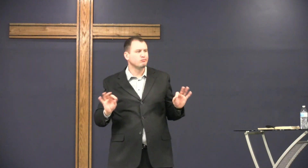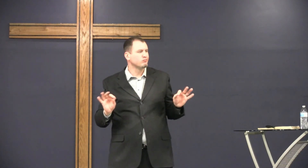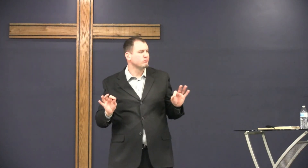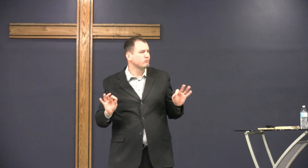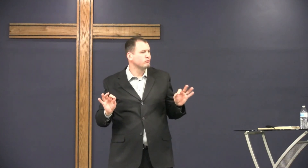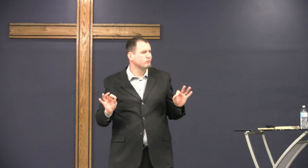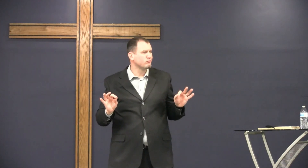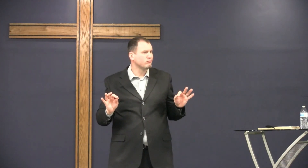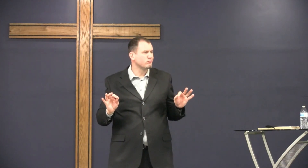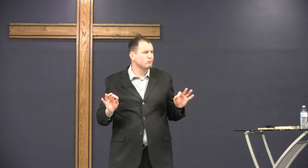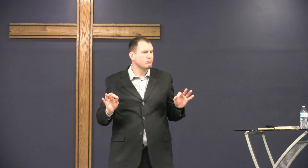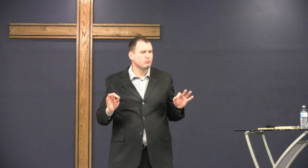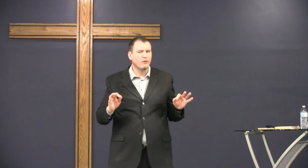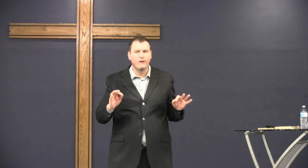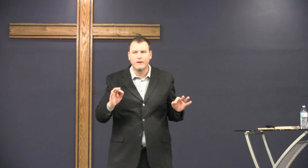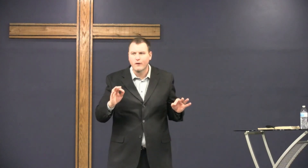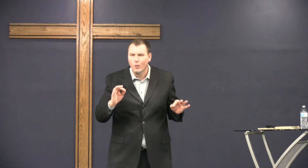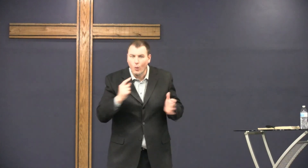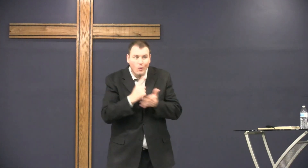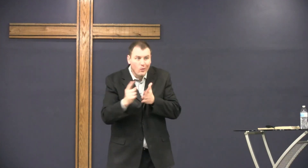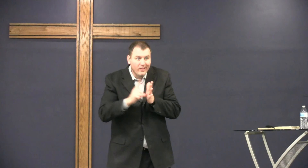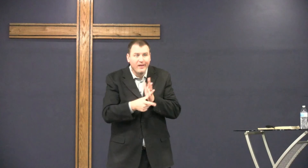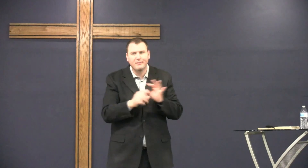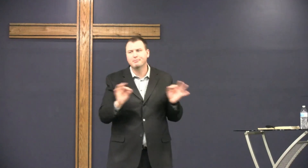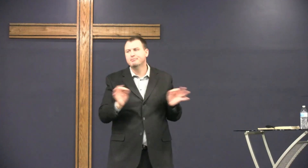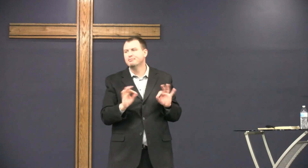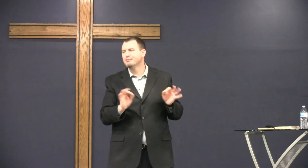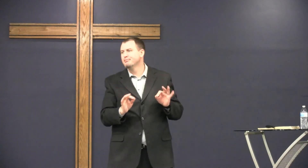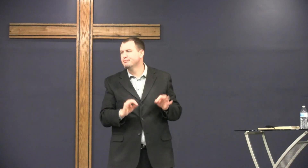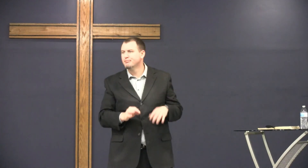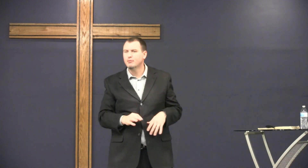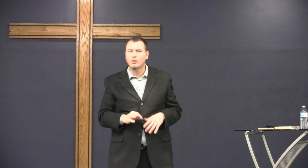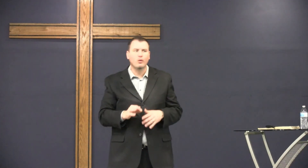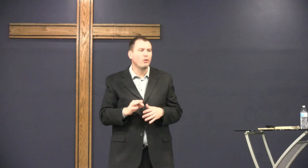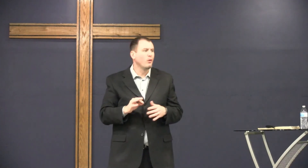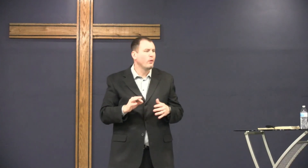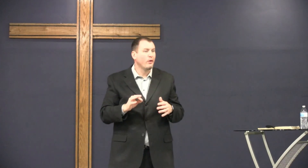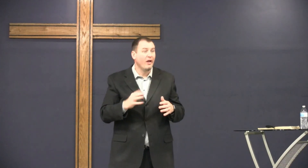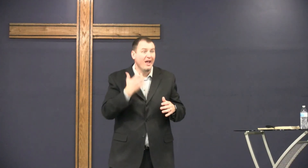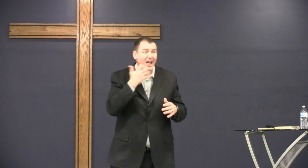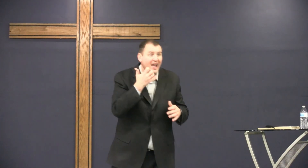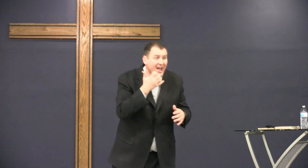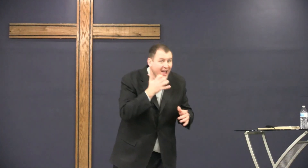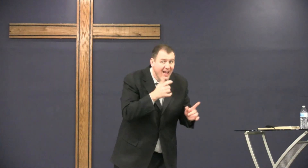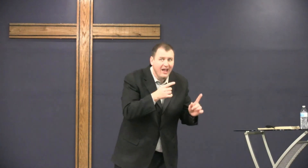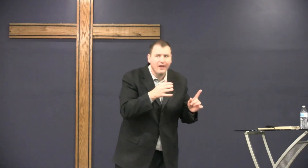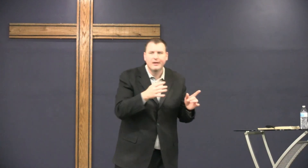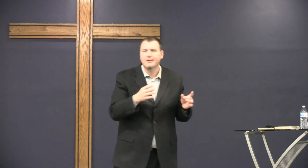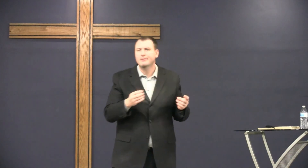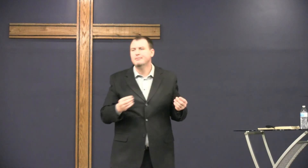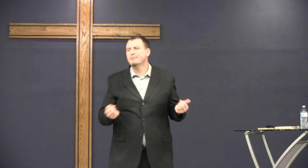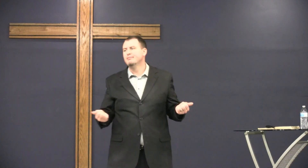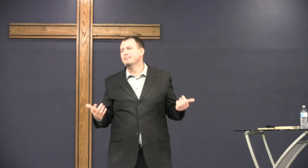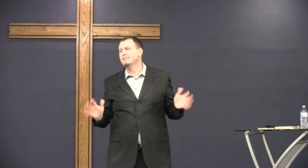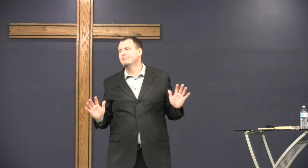days later, it's not a big deal. 1 week later, it's not a big deal.